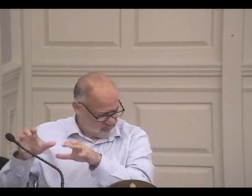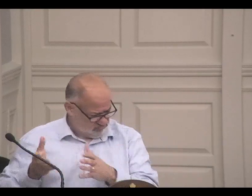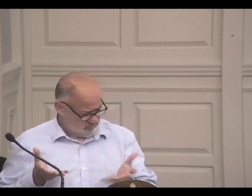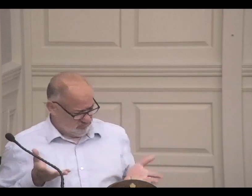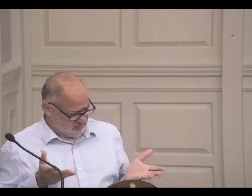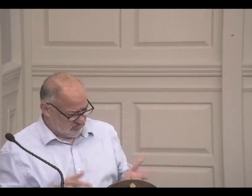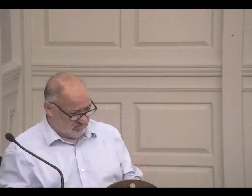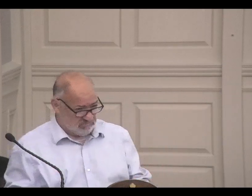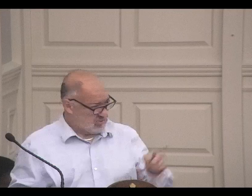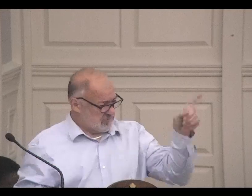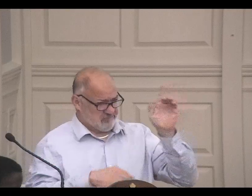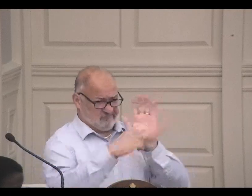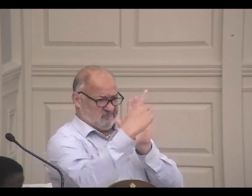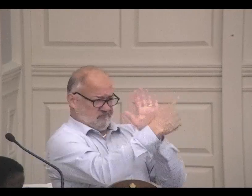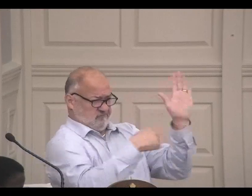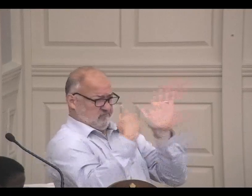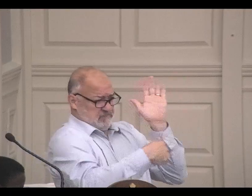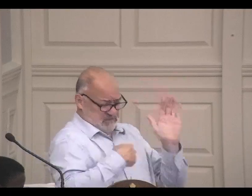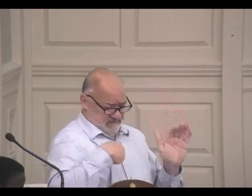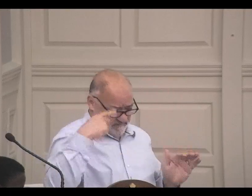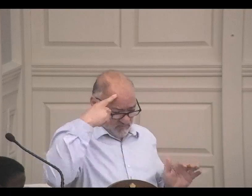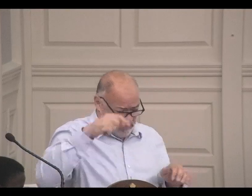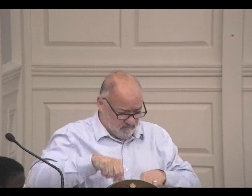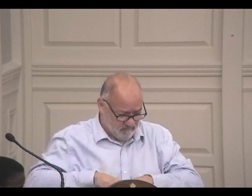He sets himself against our doings,